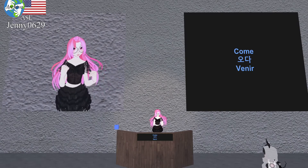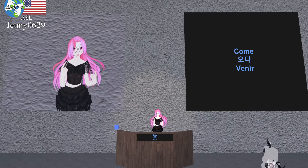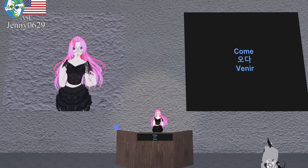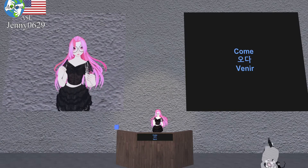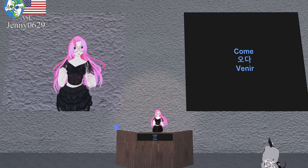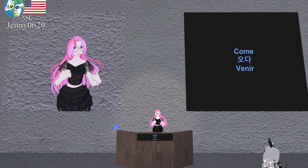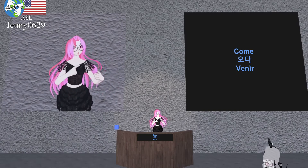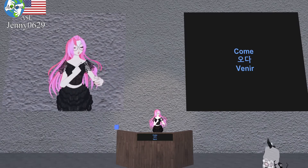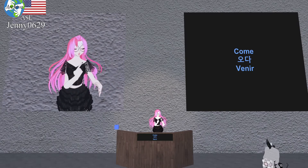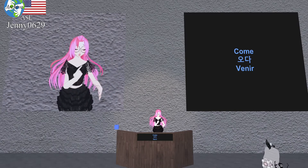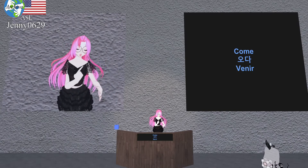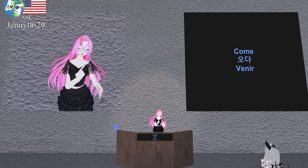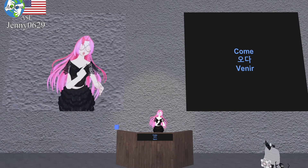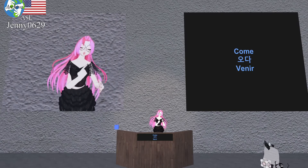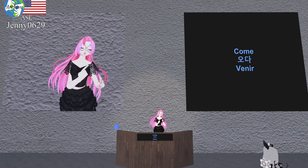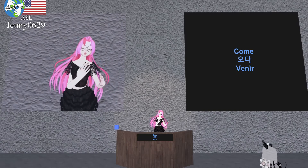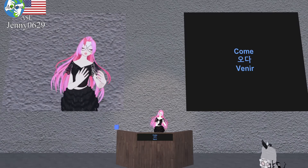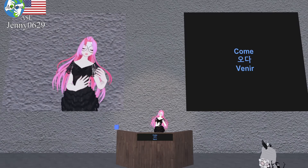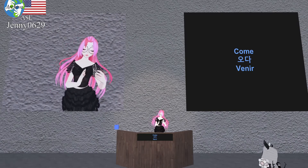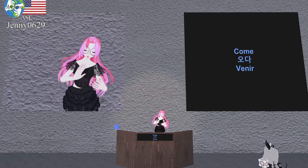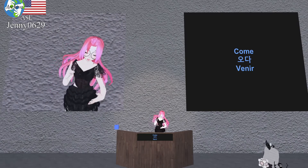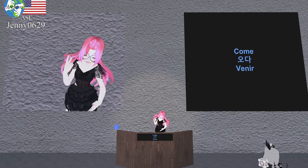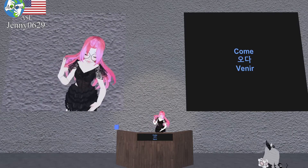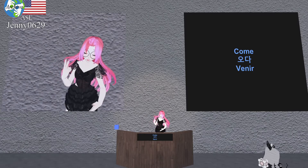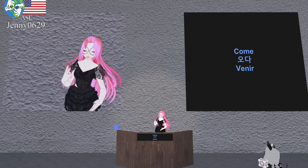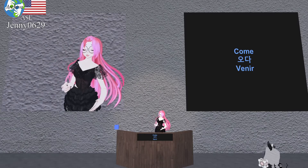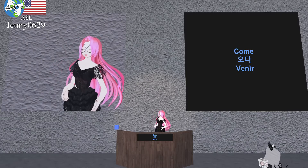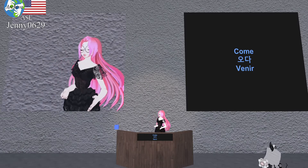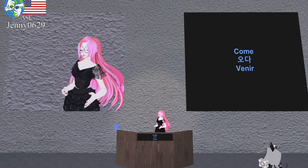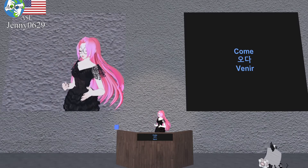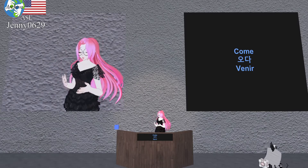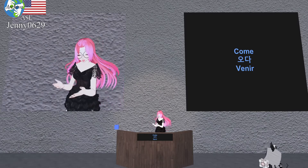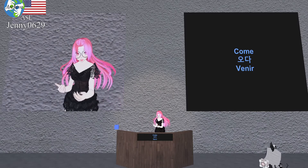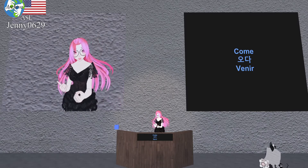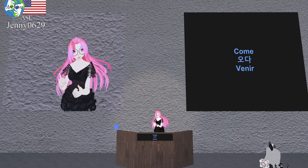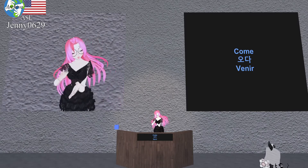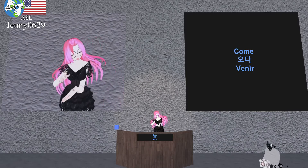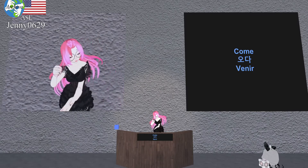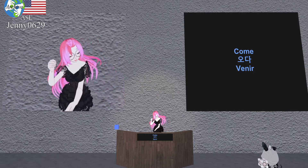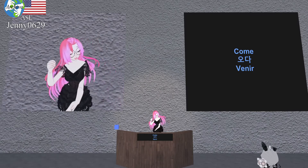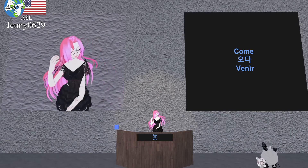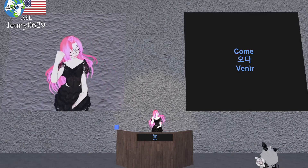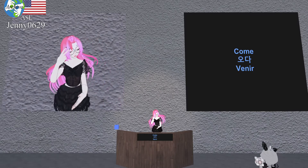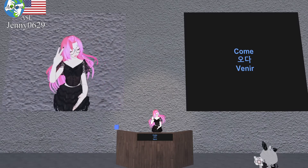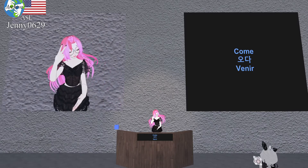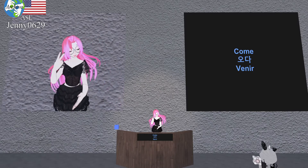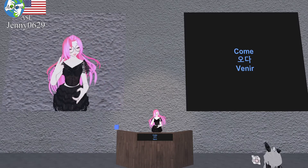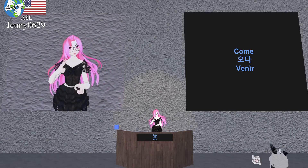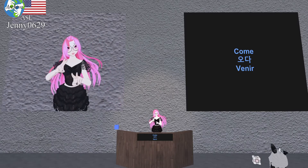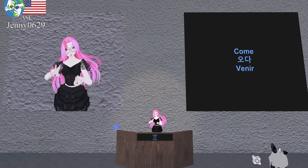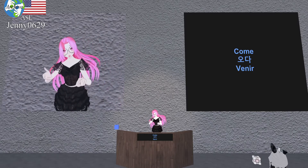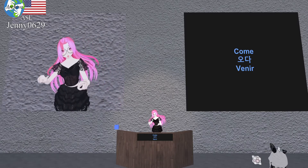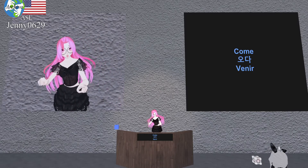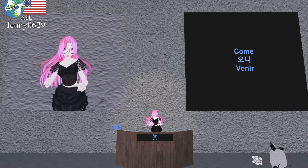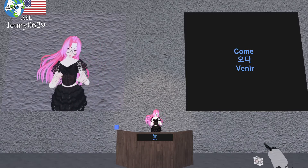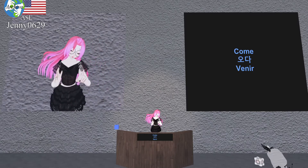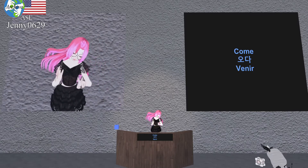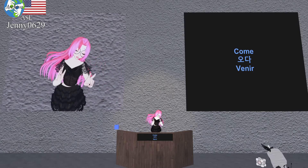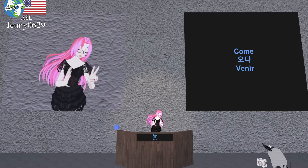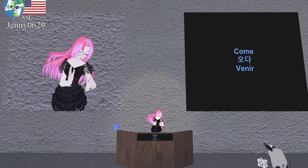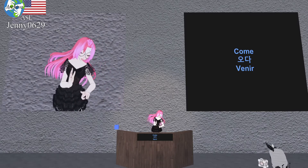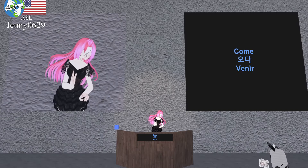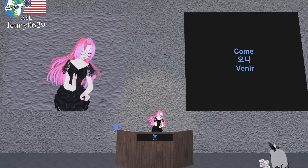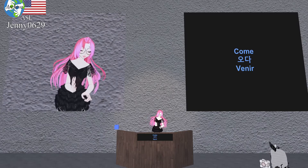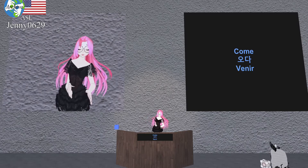please understand. We say these things for a reason, and we want you to learn these reasons. But at the same